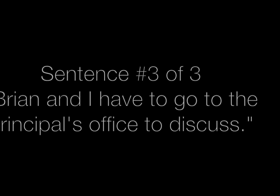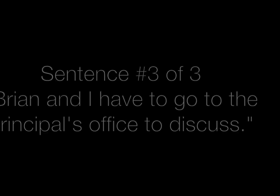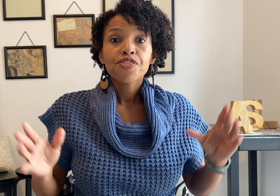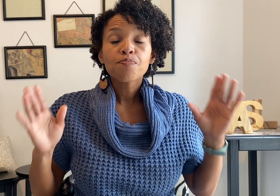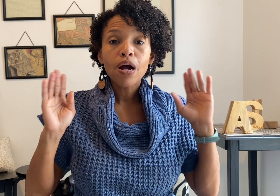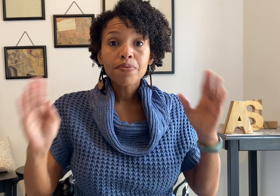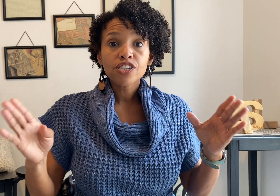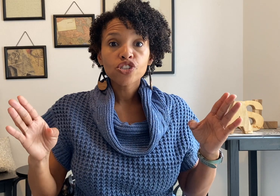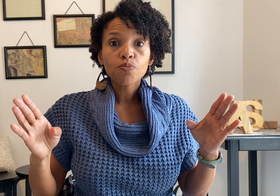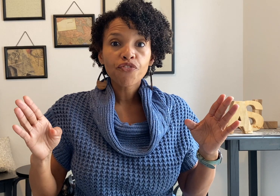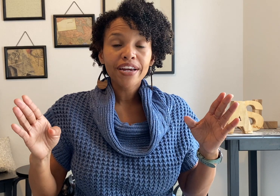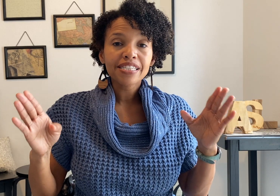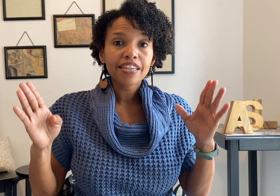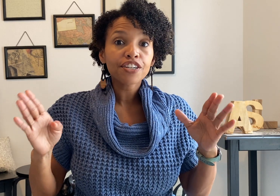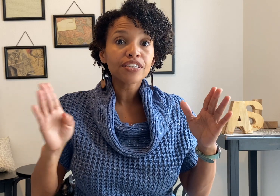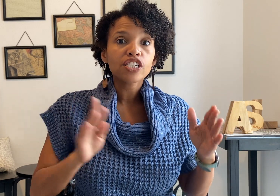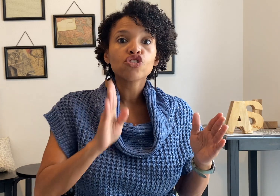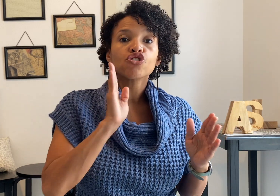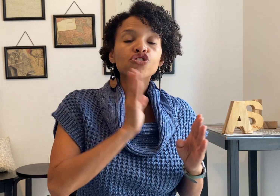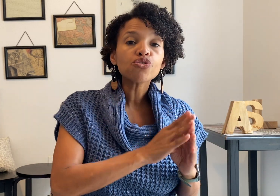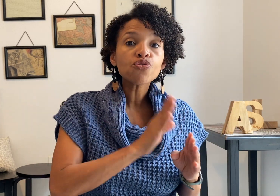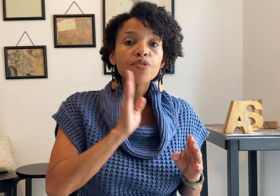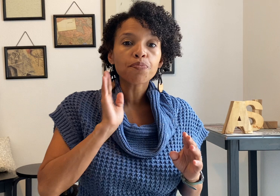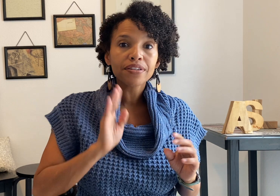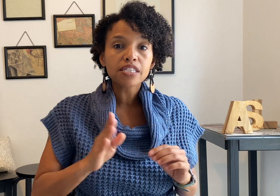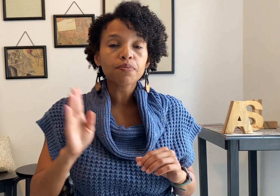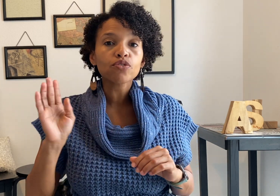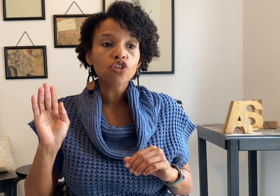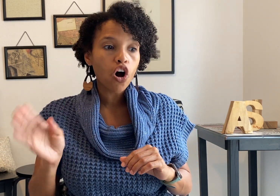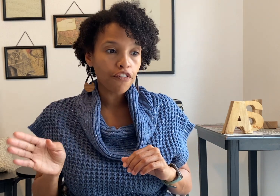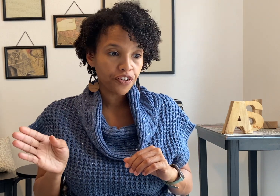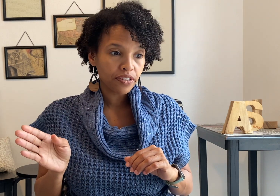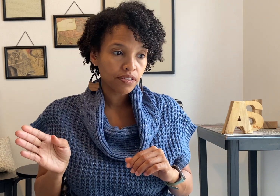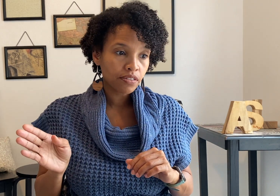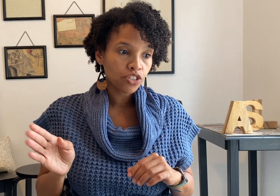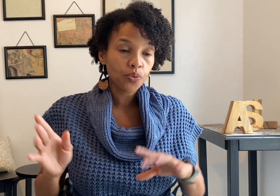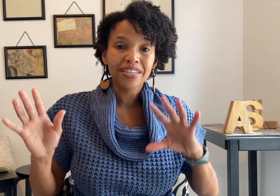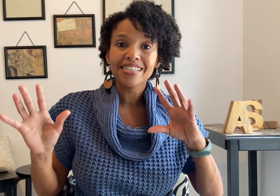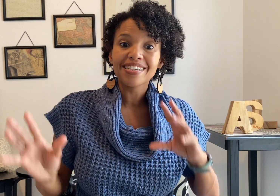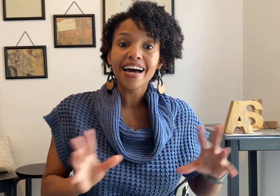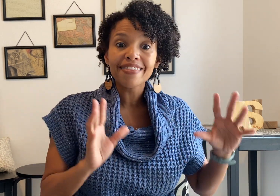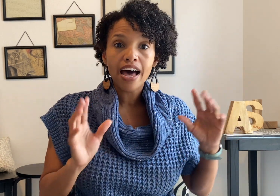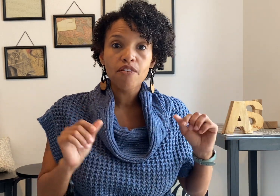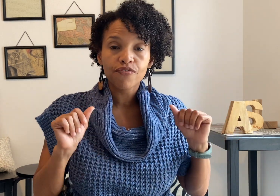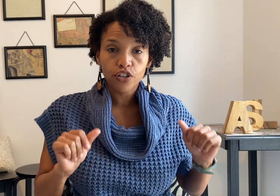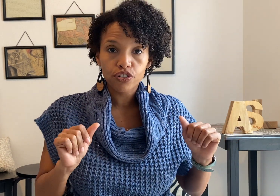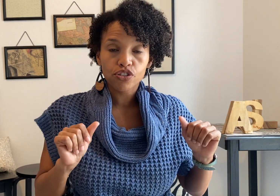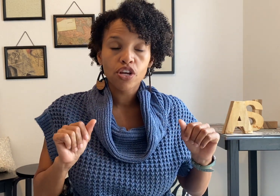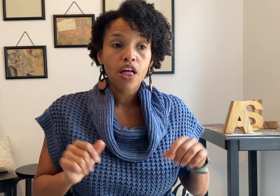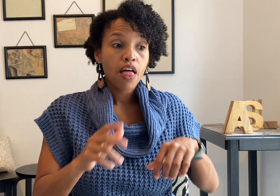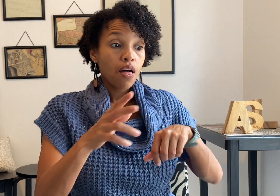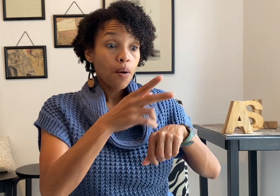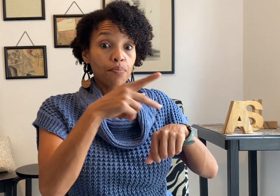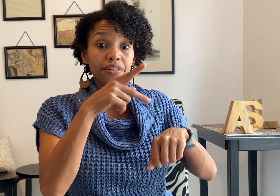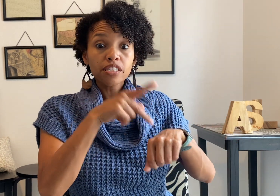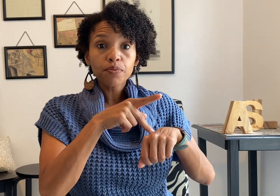The prepositional phrase here is to the principal's office. So we're going to sign that first.